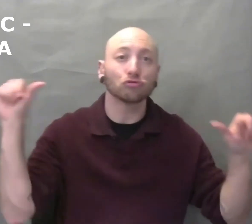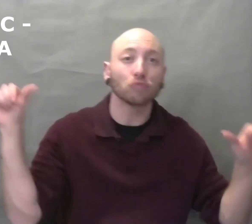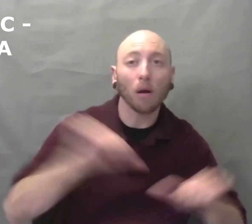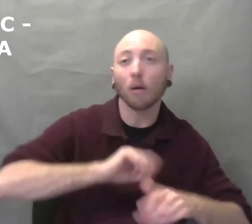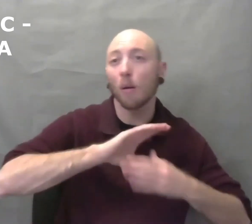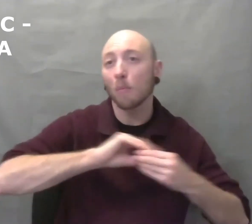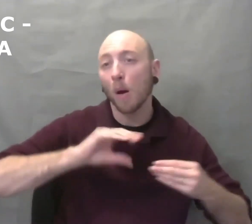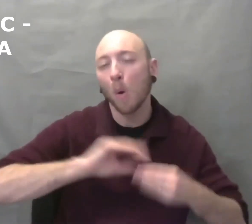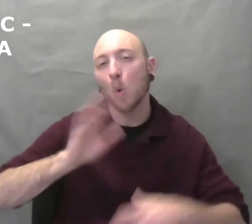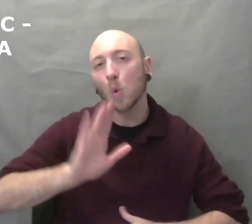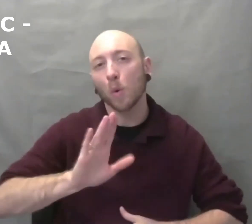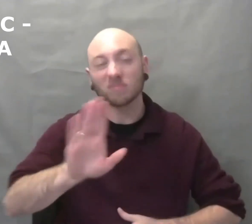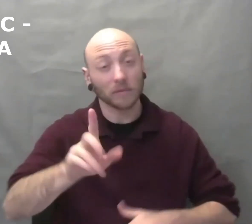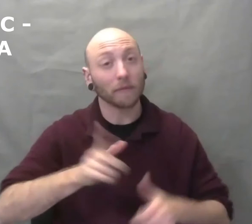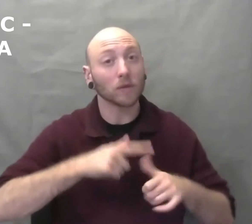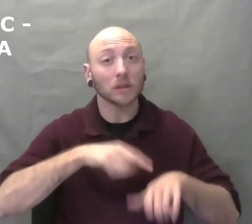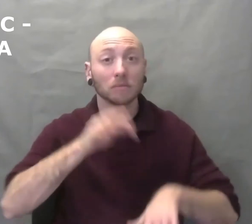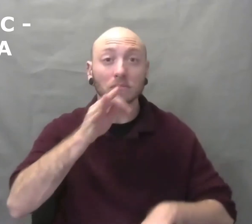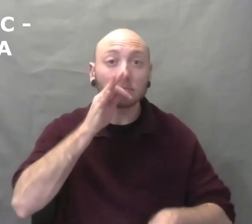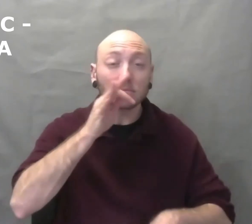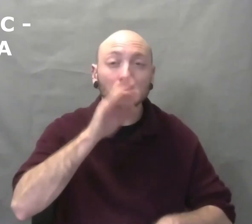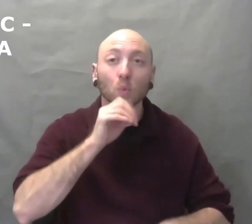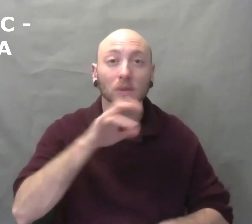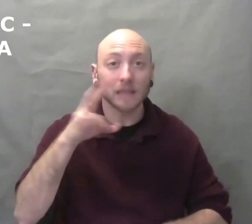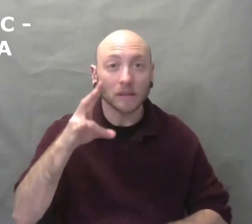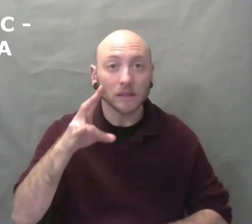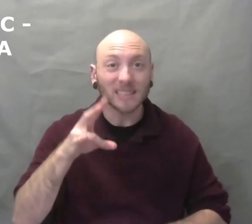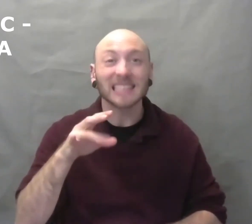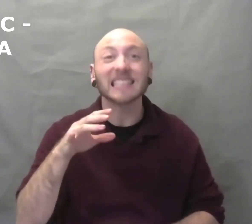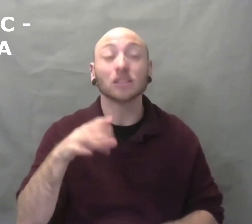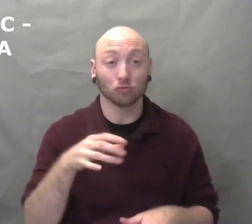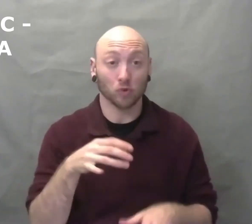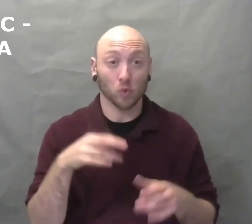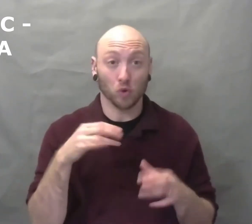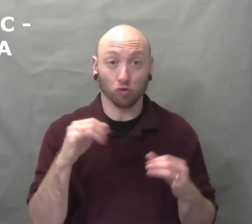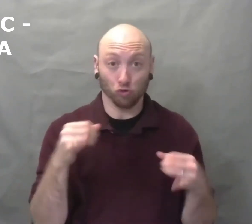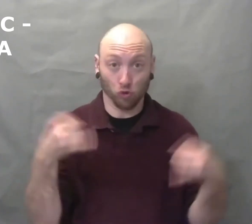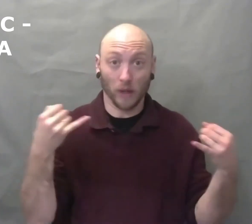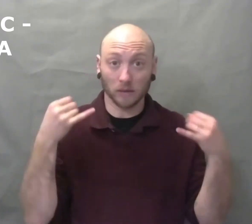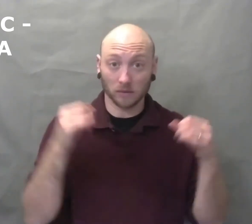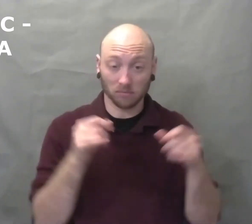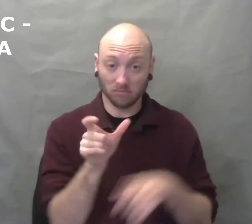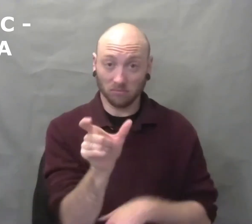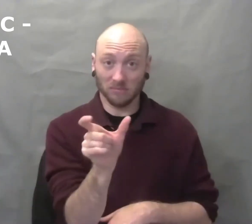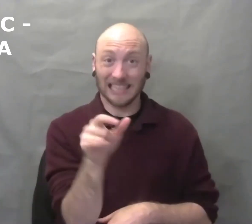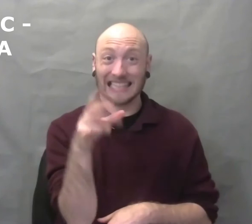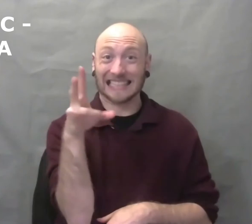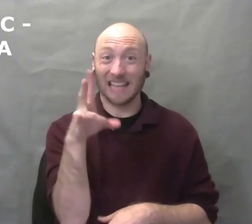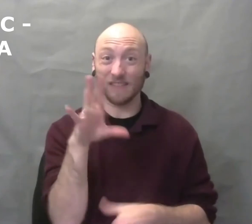time I ever smoked pot, I was 17 years old. I smoked 17 joints. That's a normal person's activity, right? No, it's not. That's insanity and craziness.